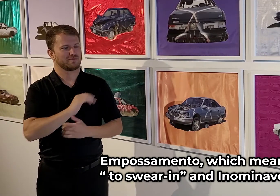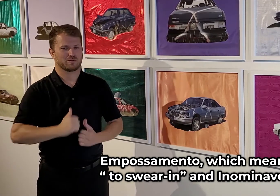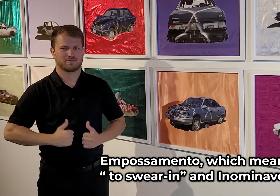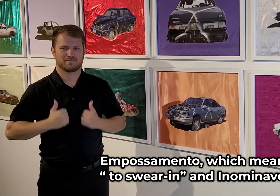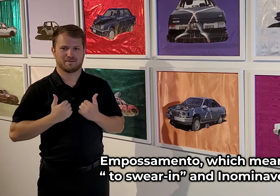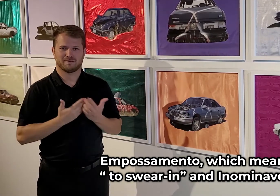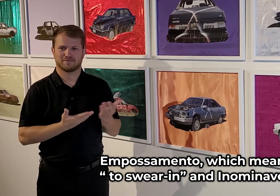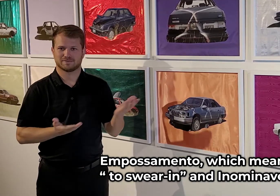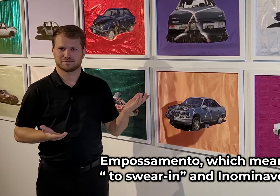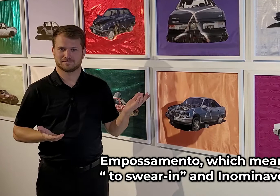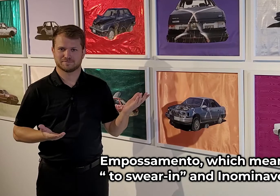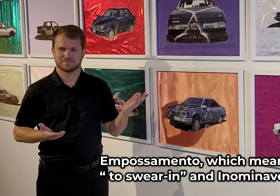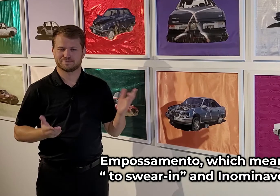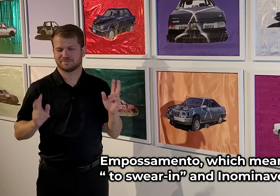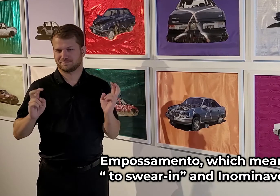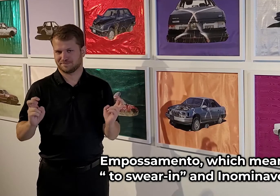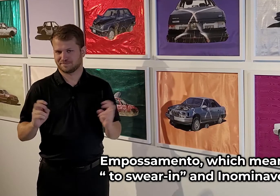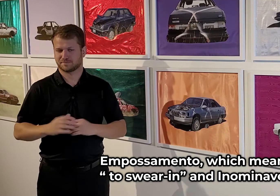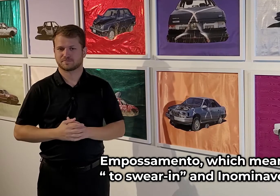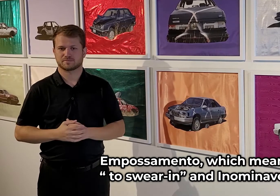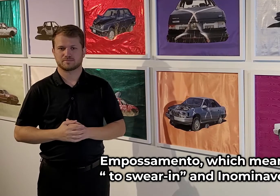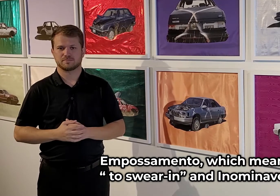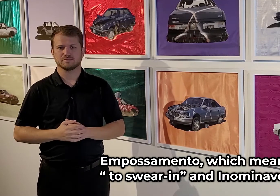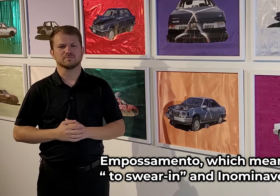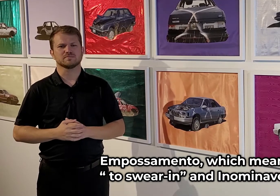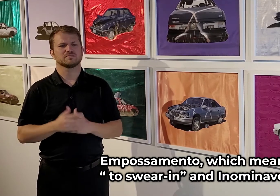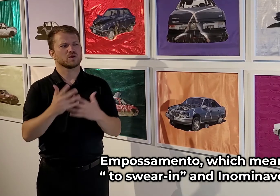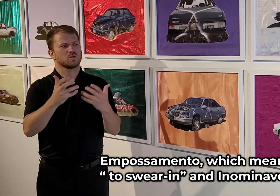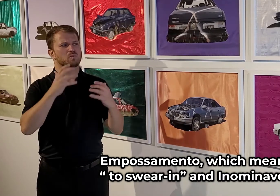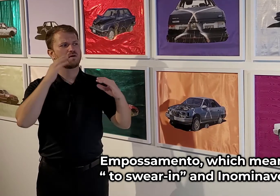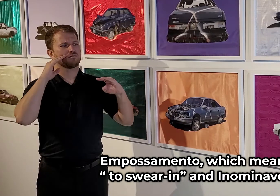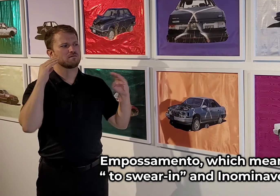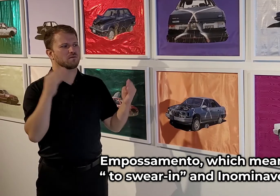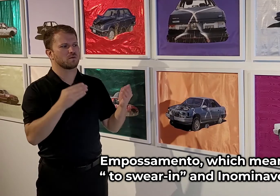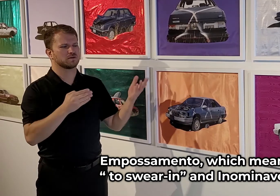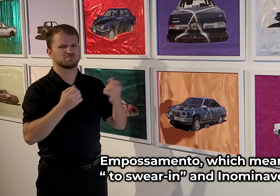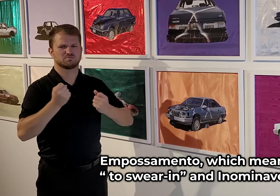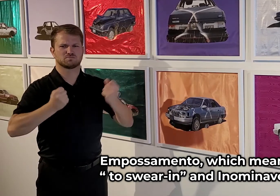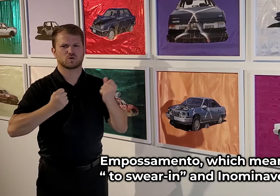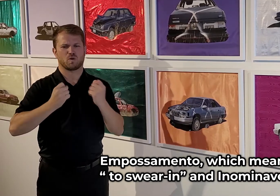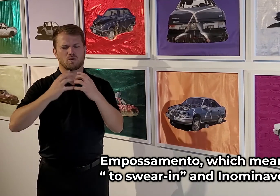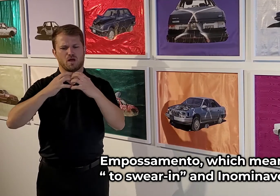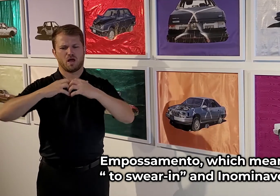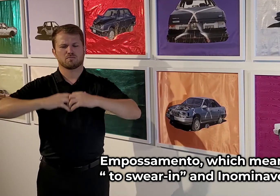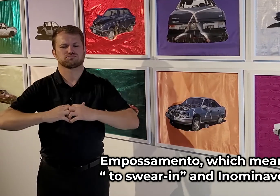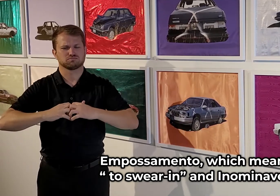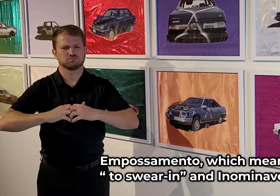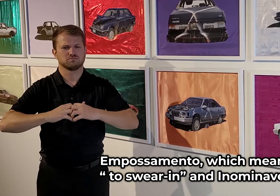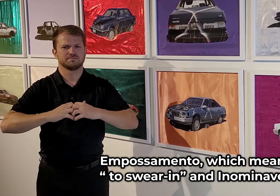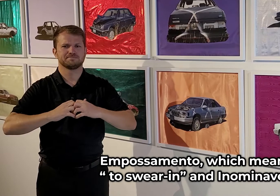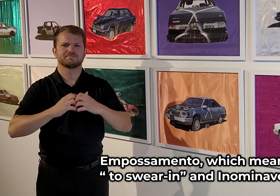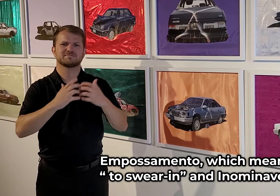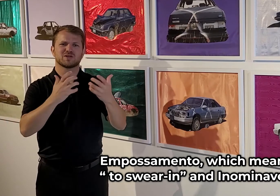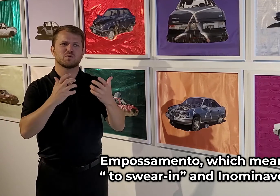Red Star wanted to focus on these broken down cars to tell stories about the folks who lived on the Absaluka or